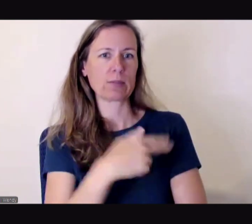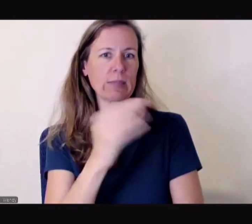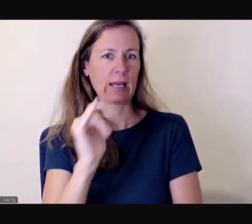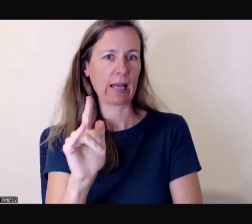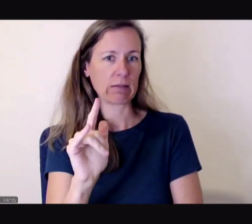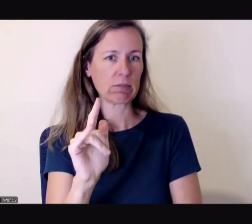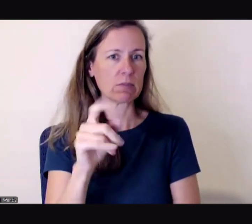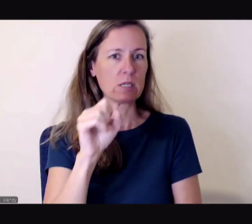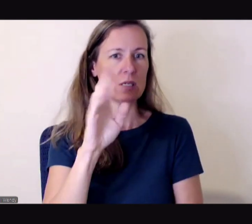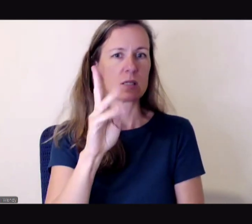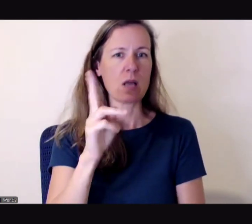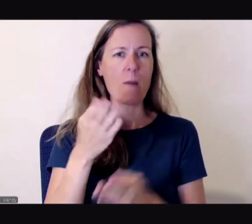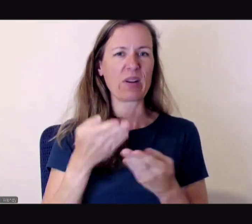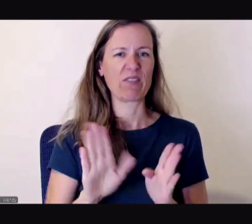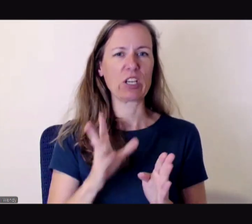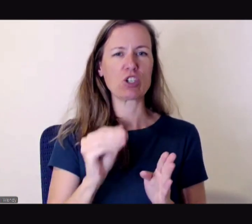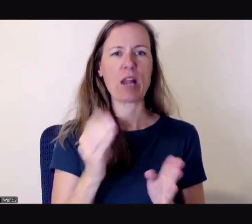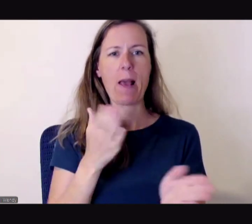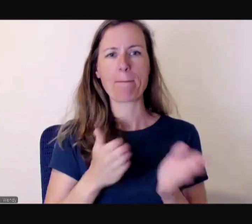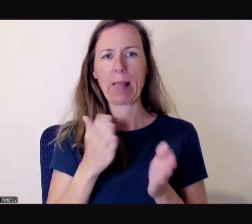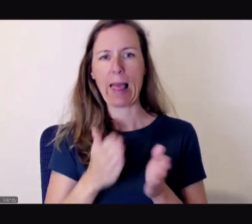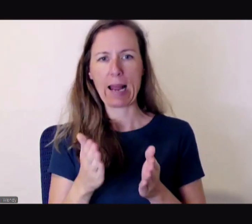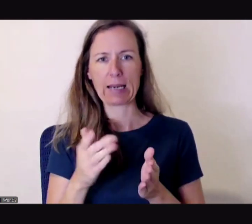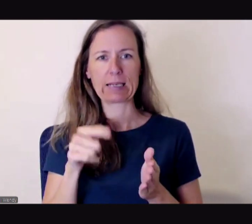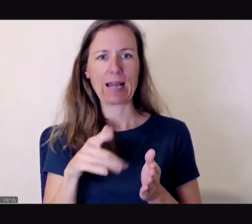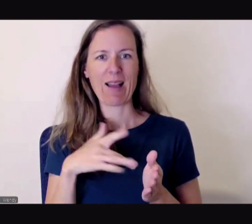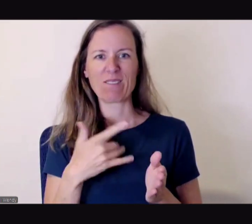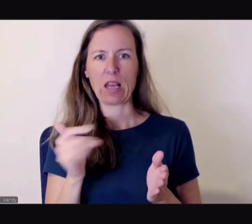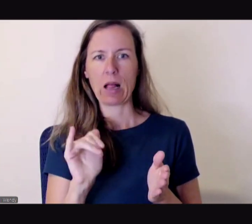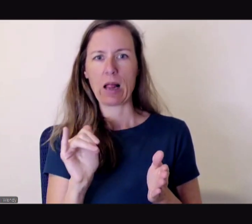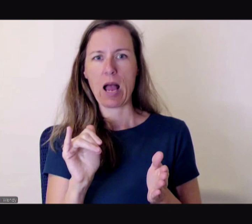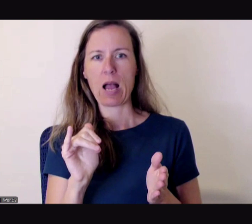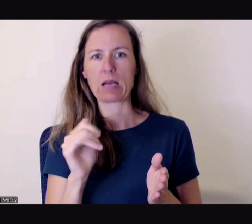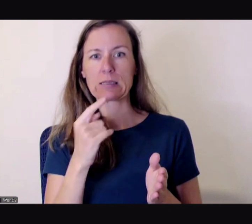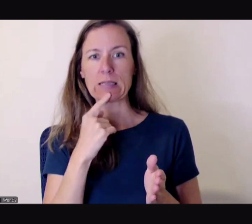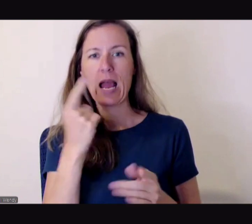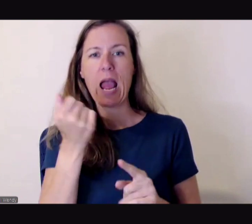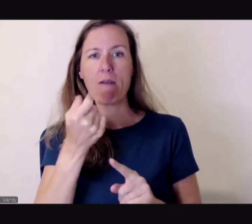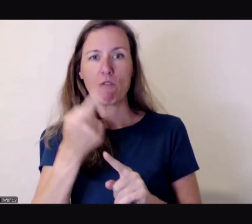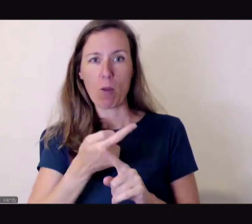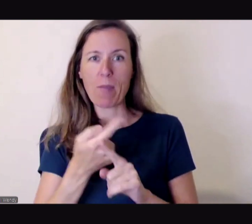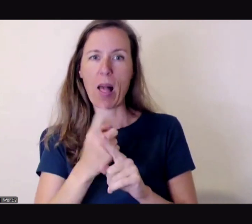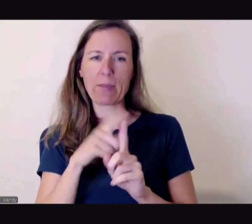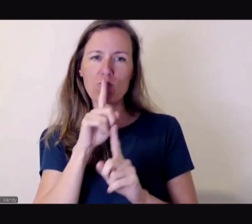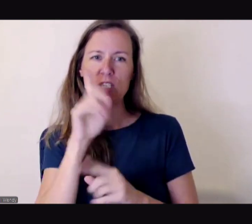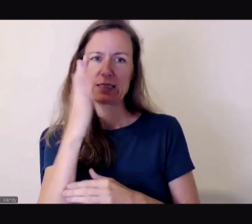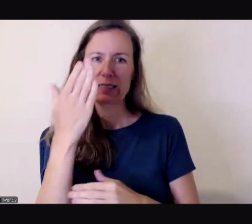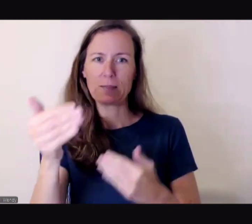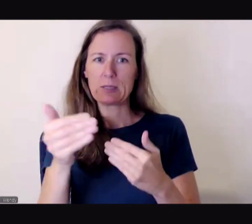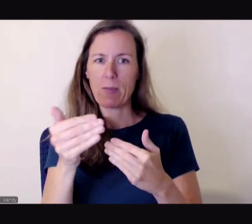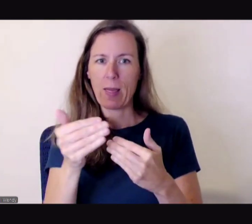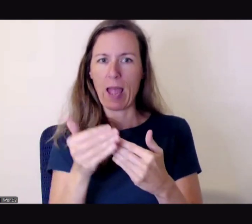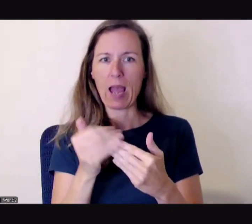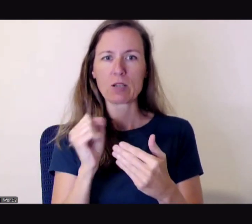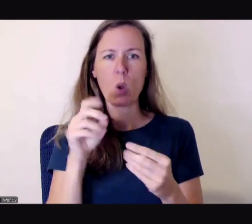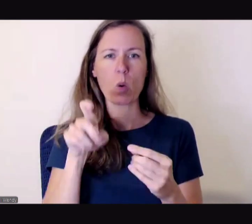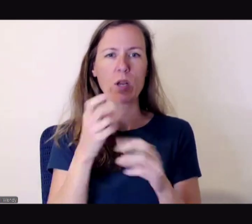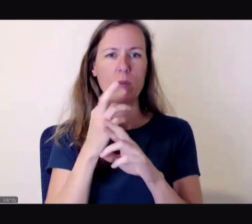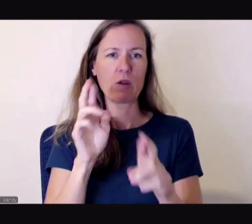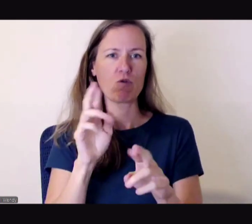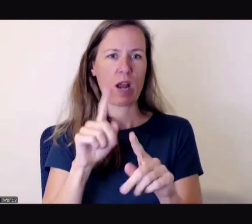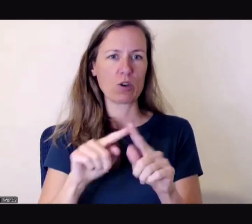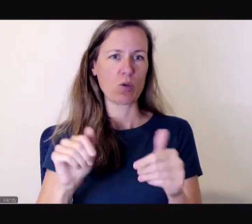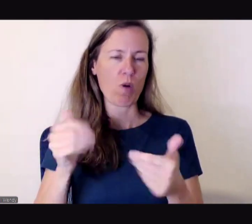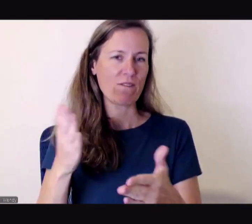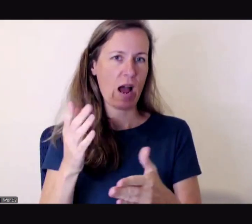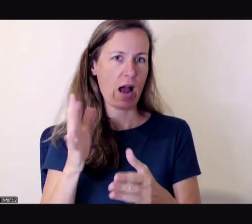be imminent, so we need to be ready to provide formal comment. The planning board is ready to do so. And as always, if